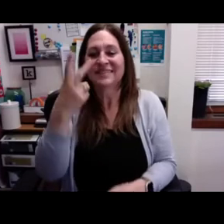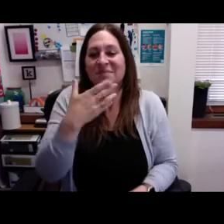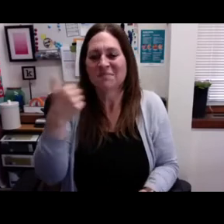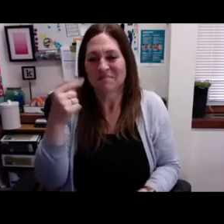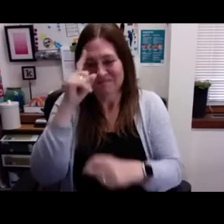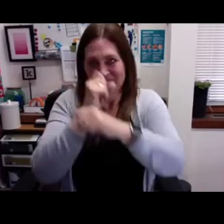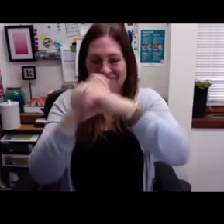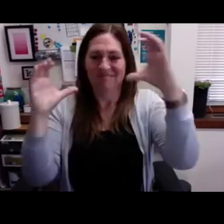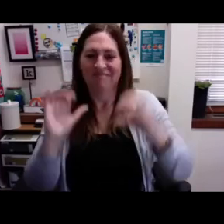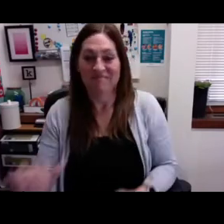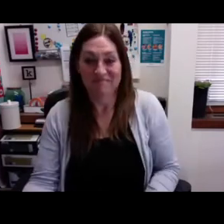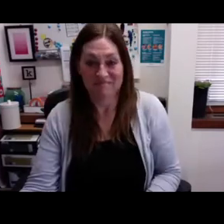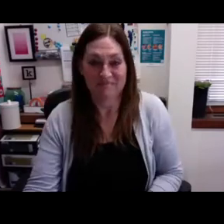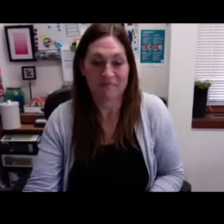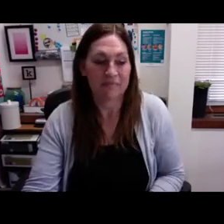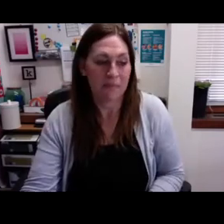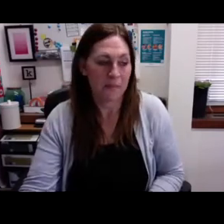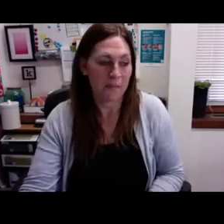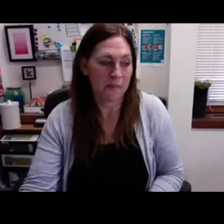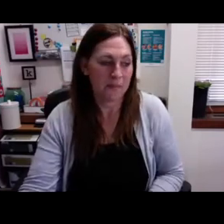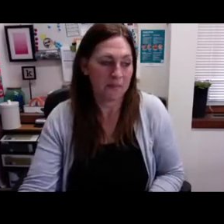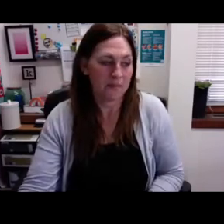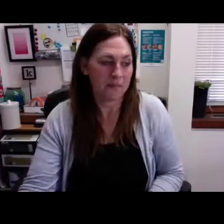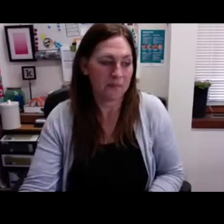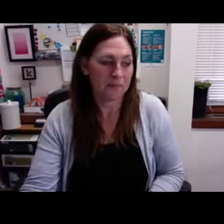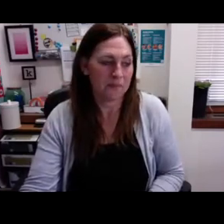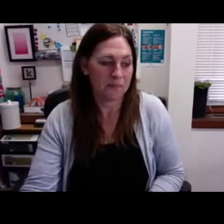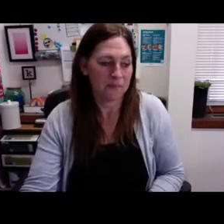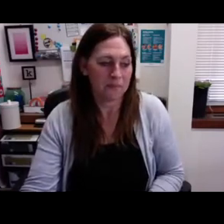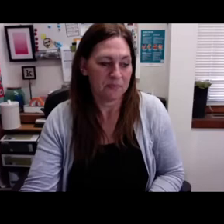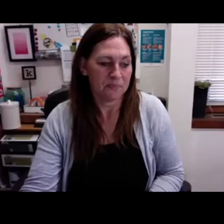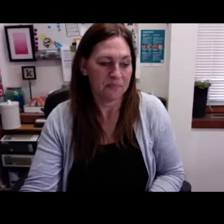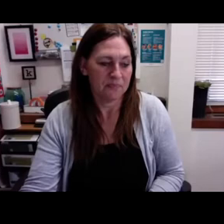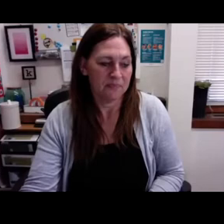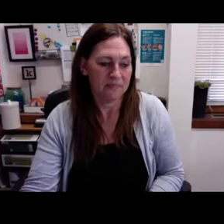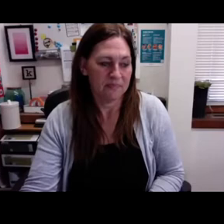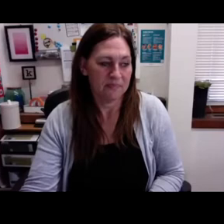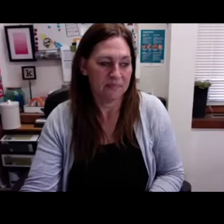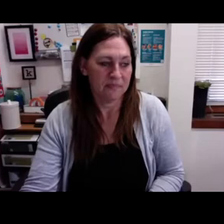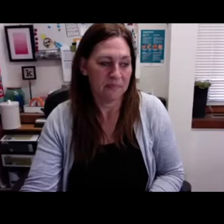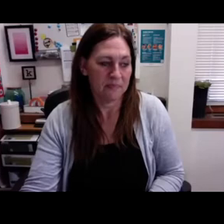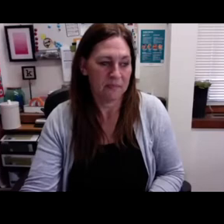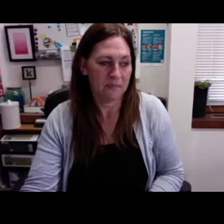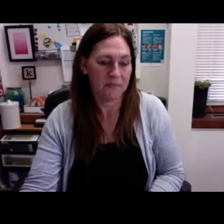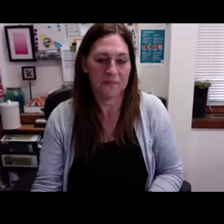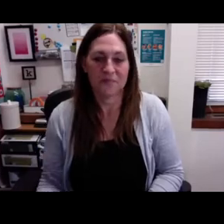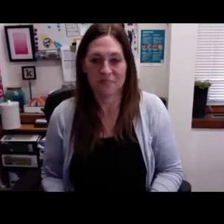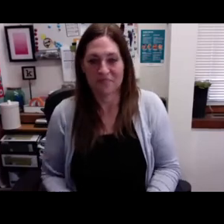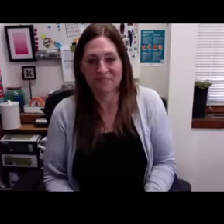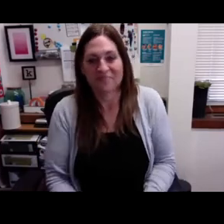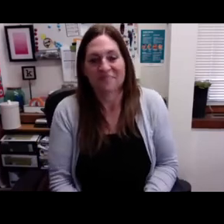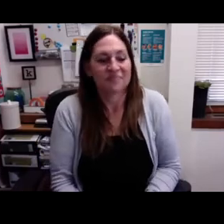can apply to them. So I thought that this was a really good example to kind of give you an idea of what that means for our students.